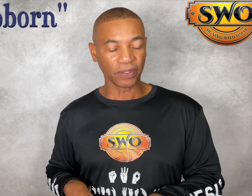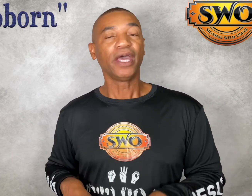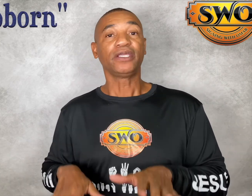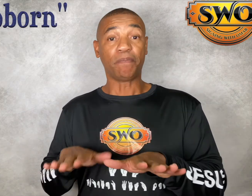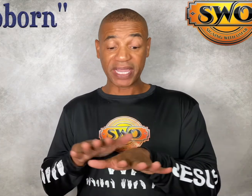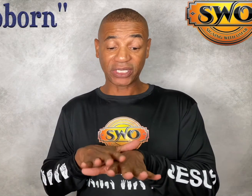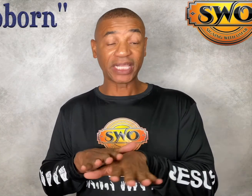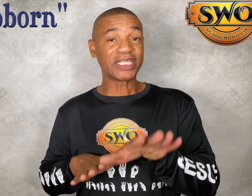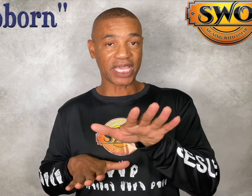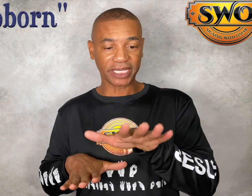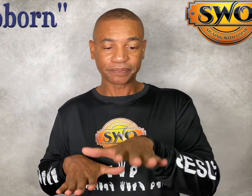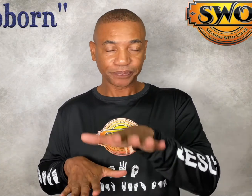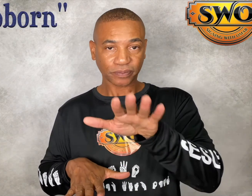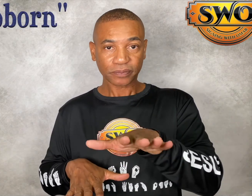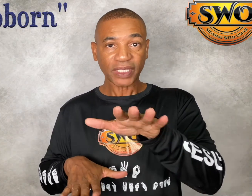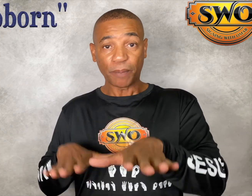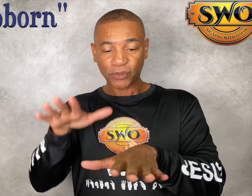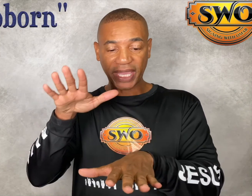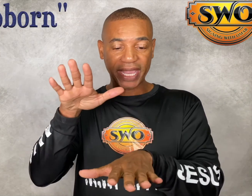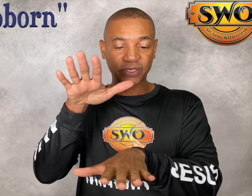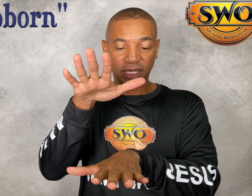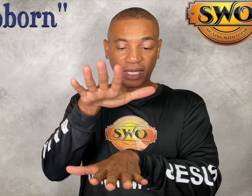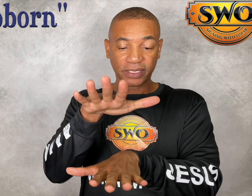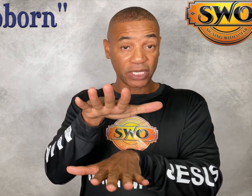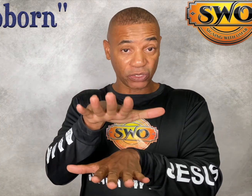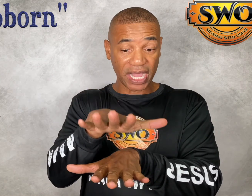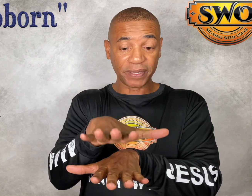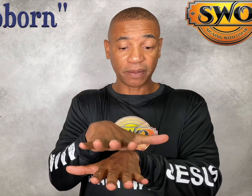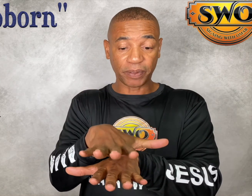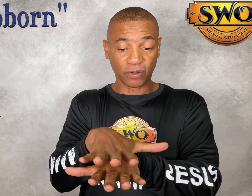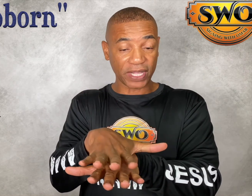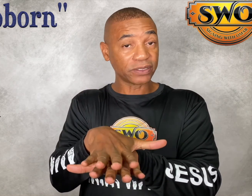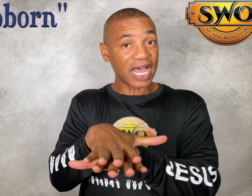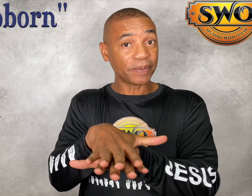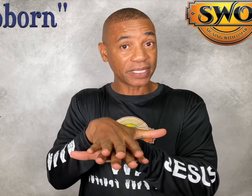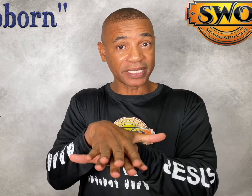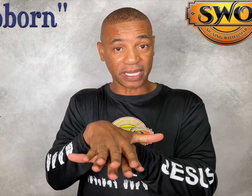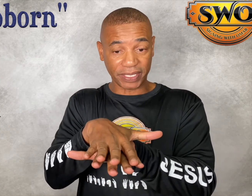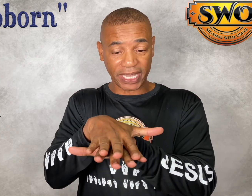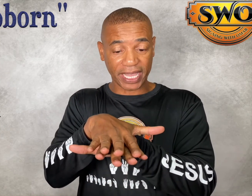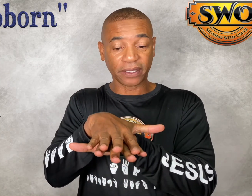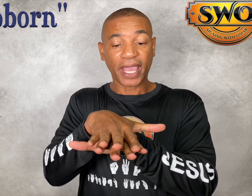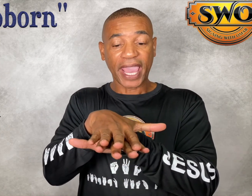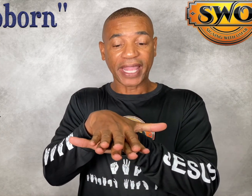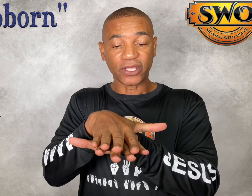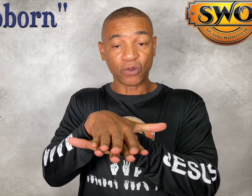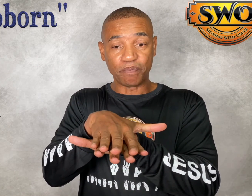You basically take both hands, take your dominant and put it right on top of the non-dominant hand, and then you